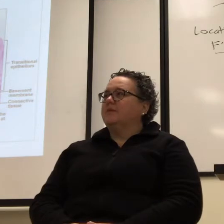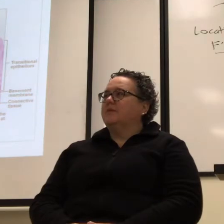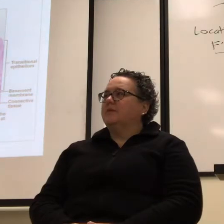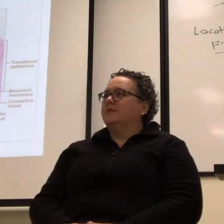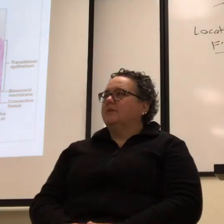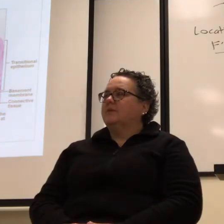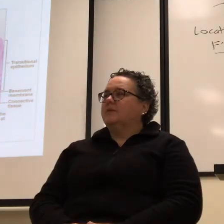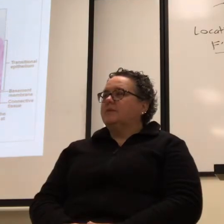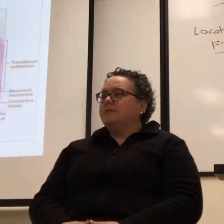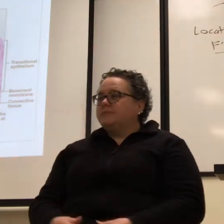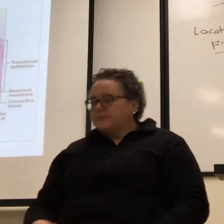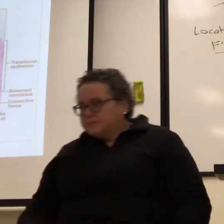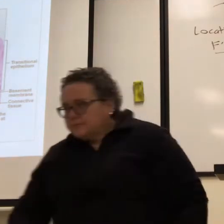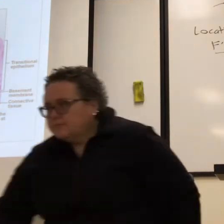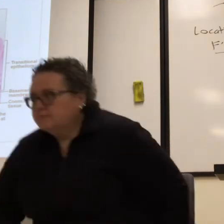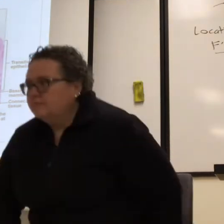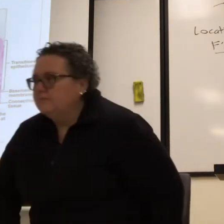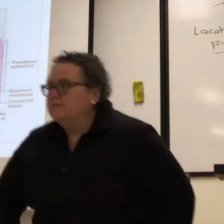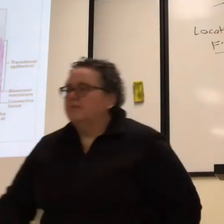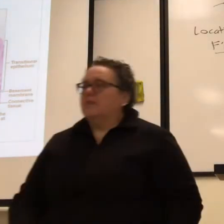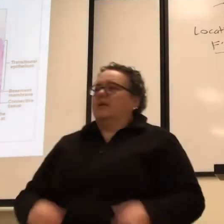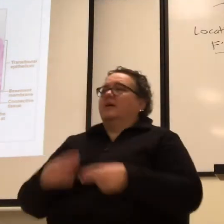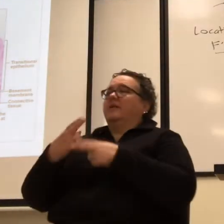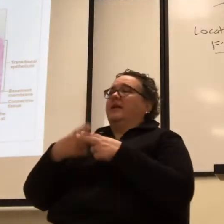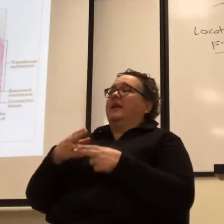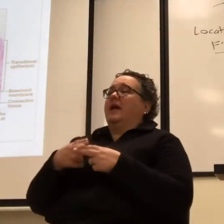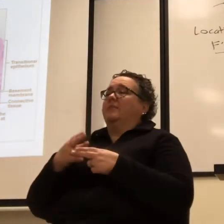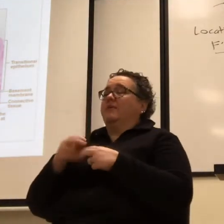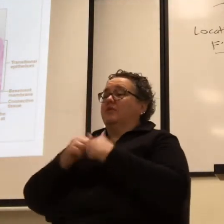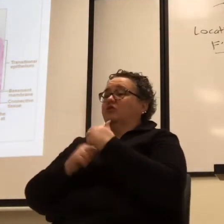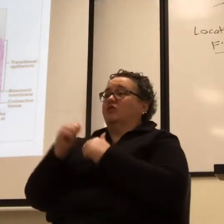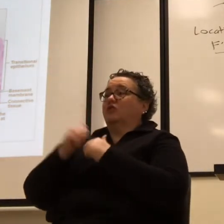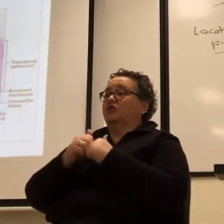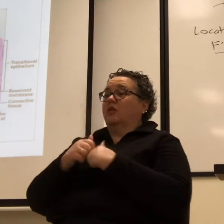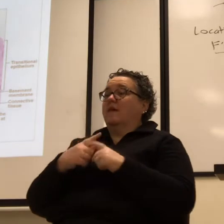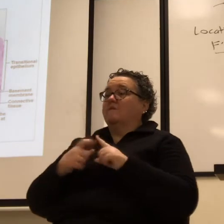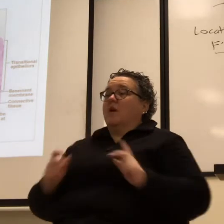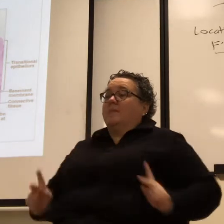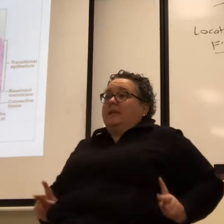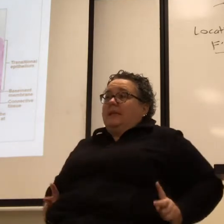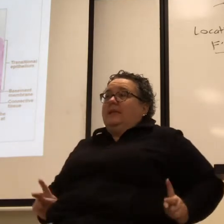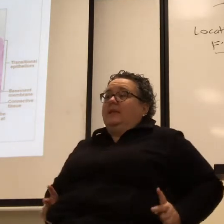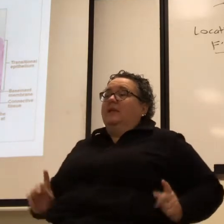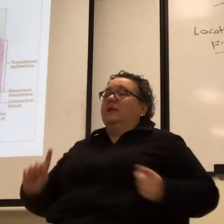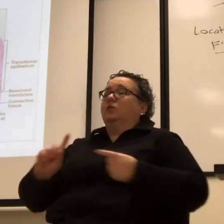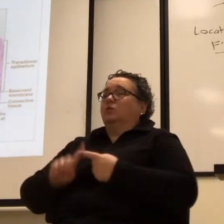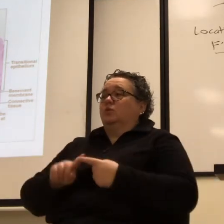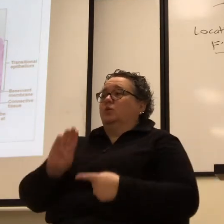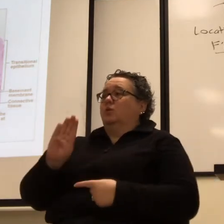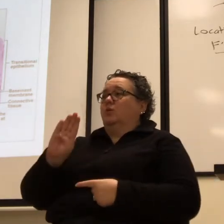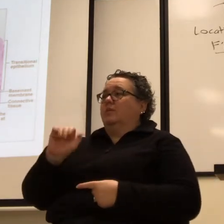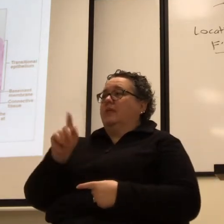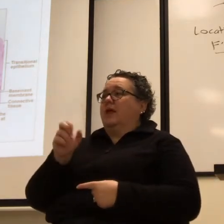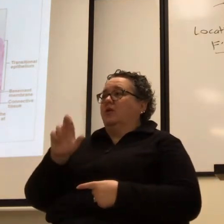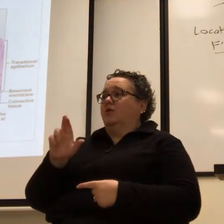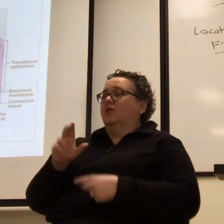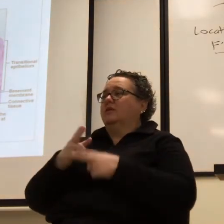The name of the structure that carries urine from kidney to bladder is the ureter.